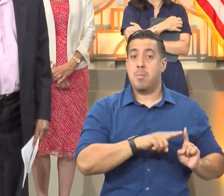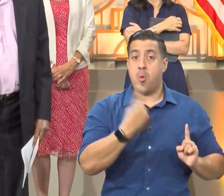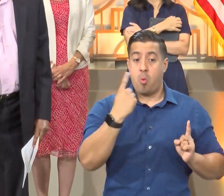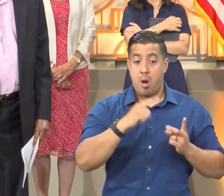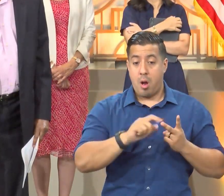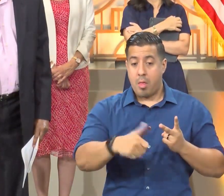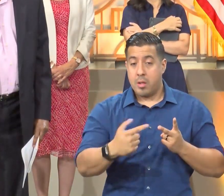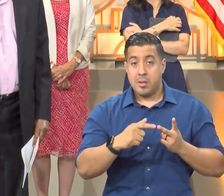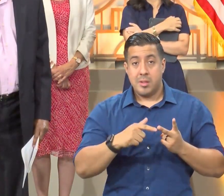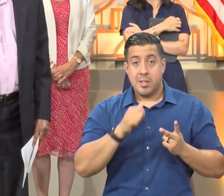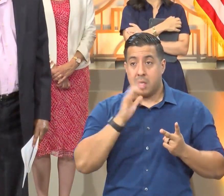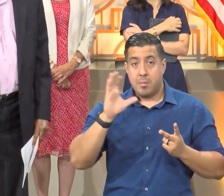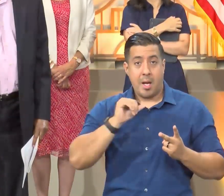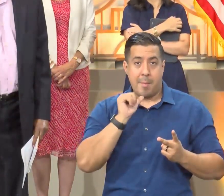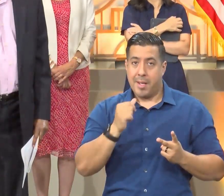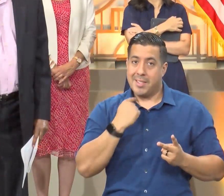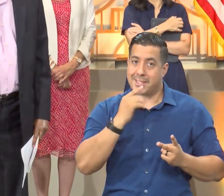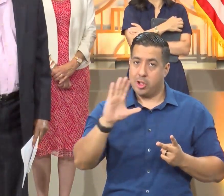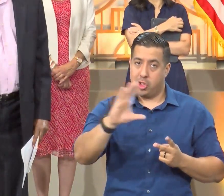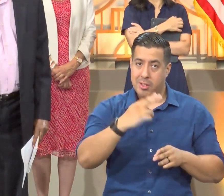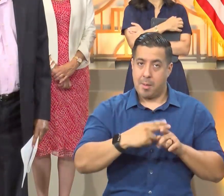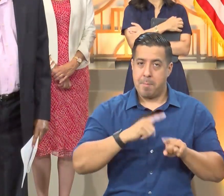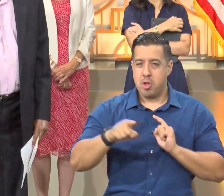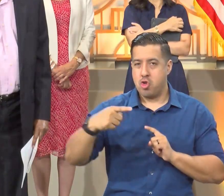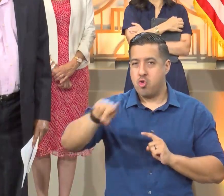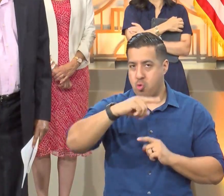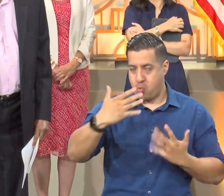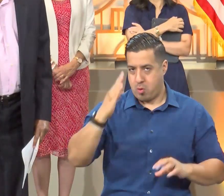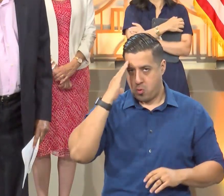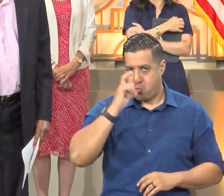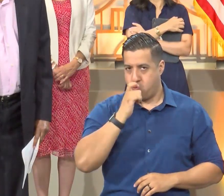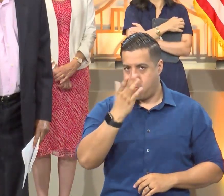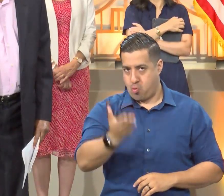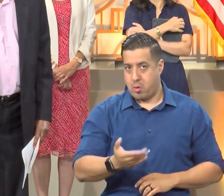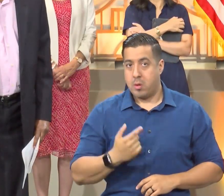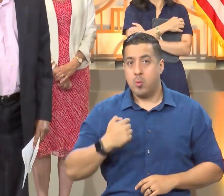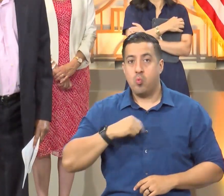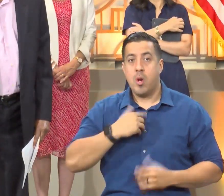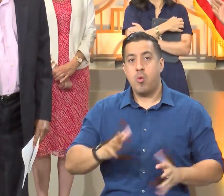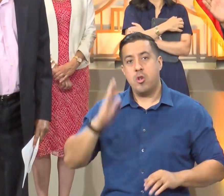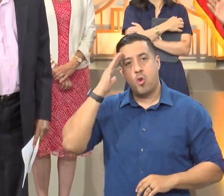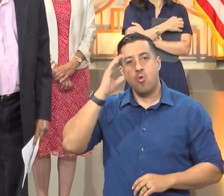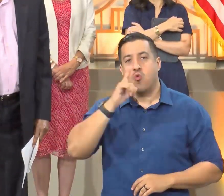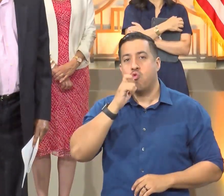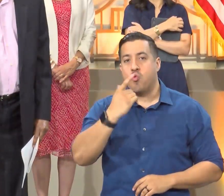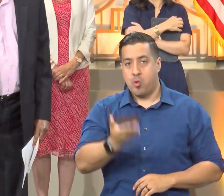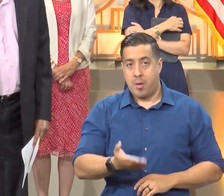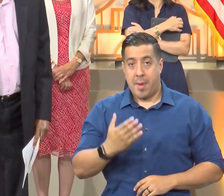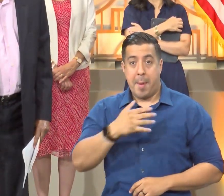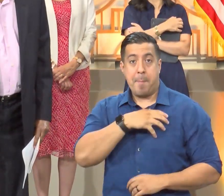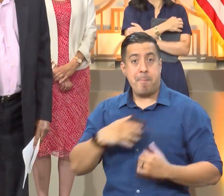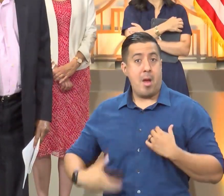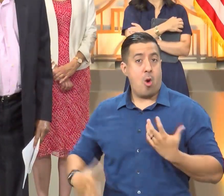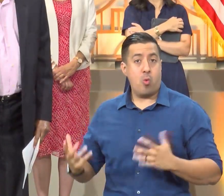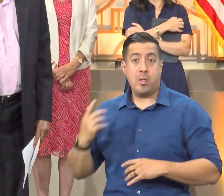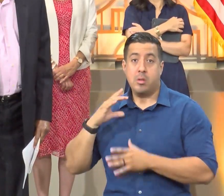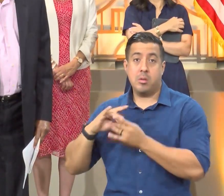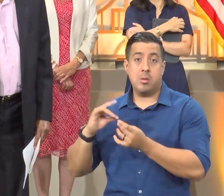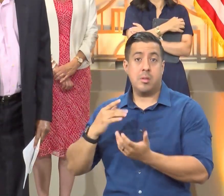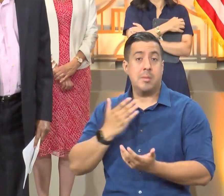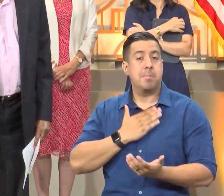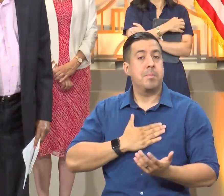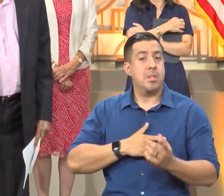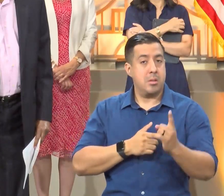not in custody, even though I'm not going to say your name, you know who you are, and so do we. And the mayor said it. Turn